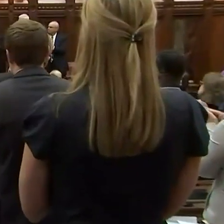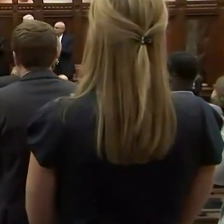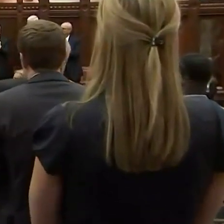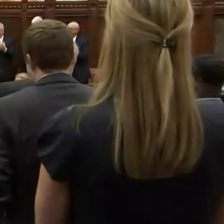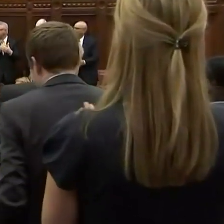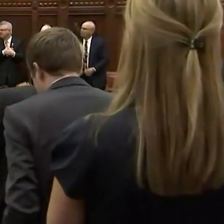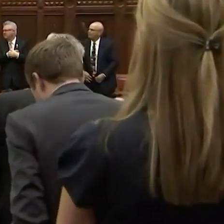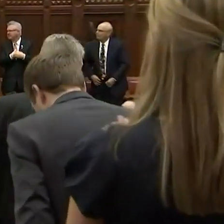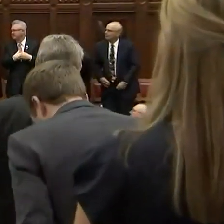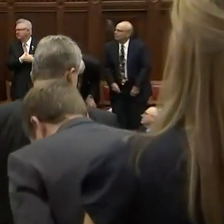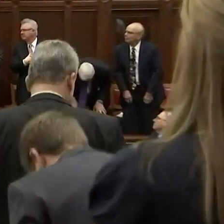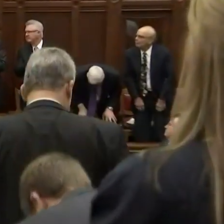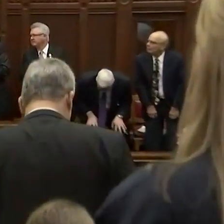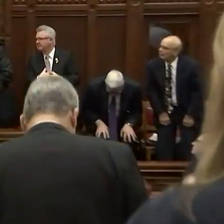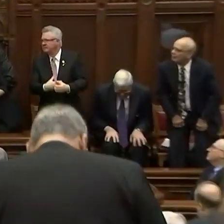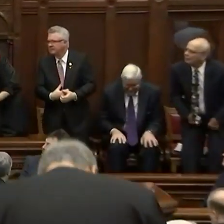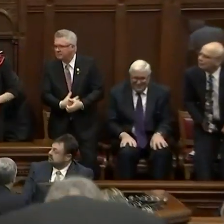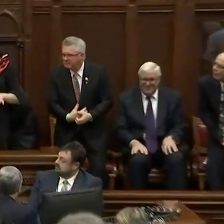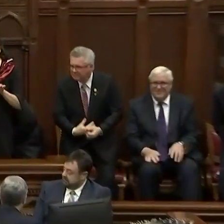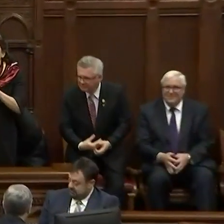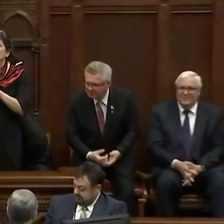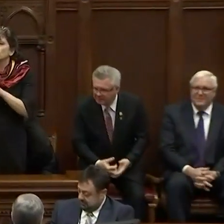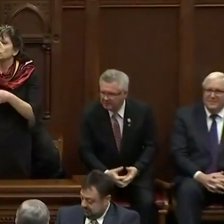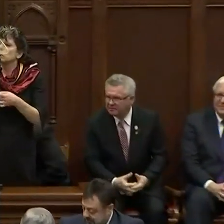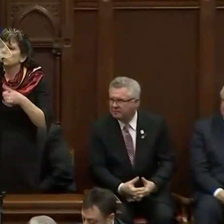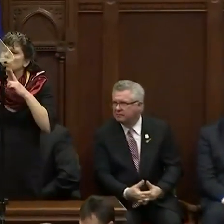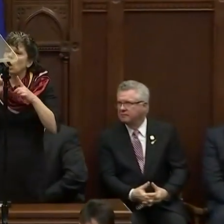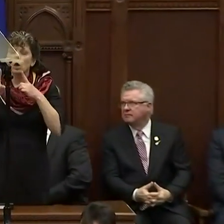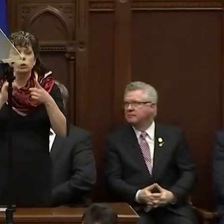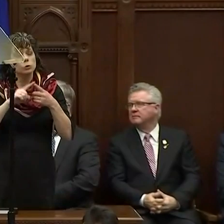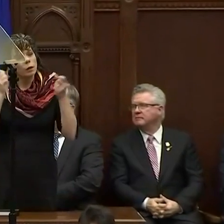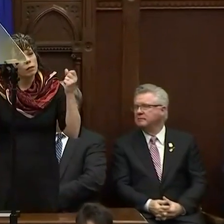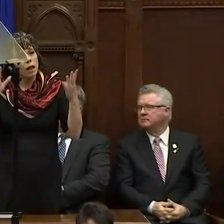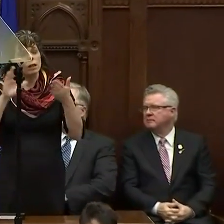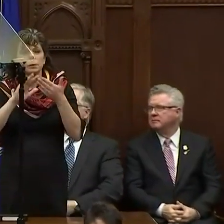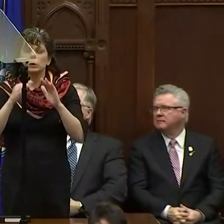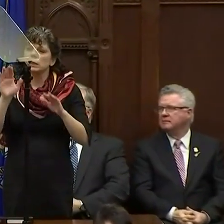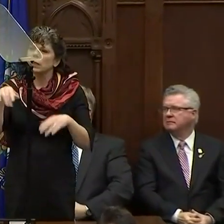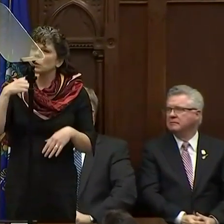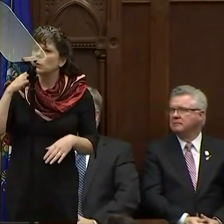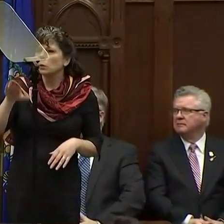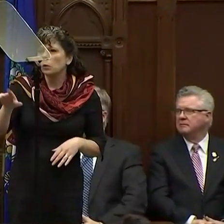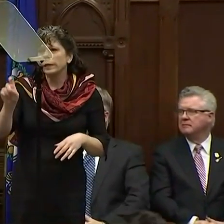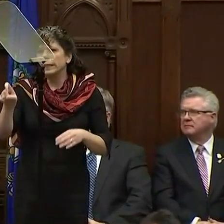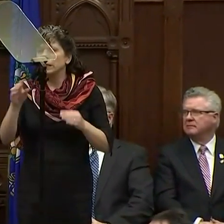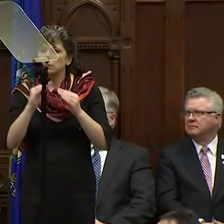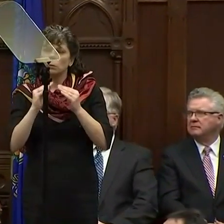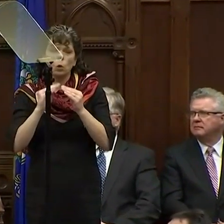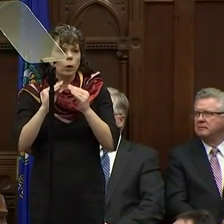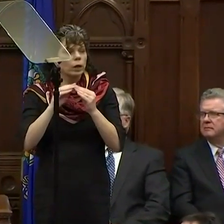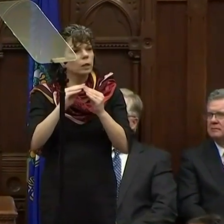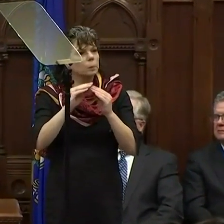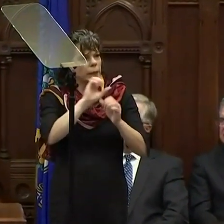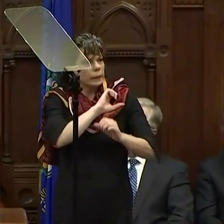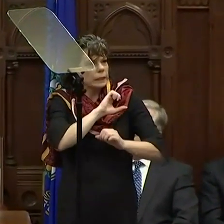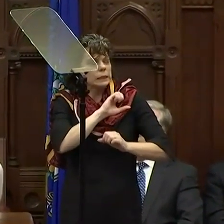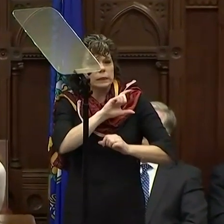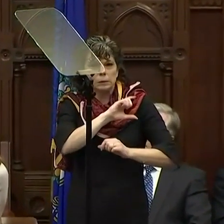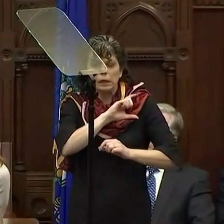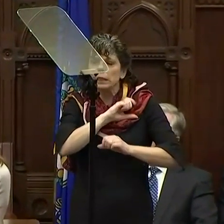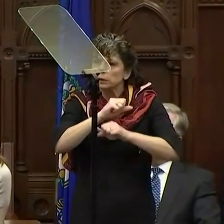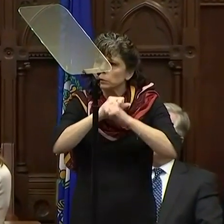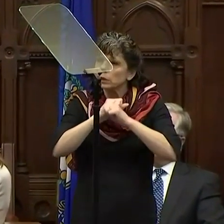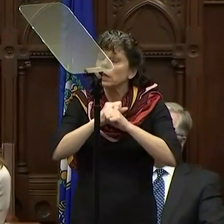As I travel, I talk to a lot of communities. They're asking for more police protection. I met with many of the